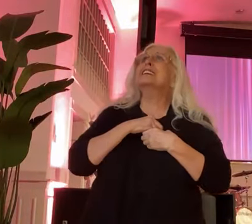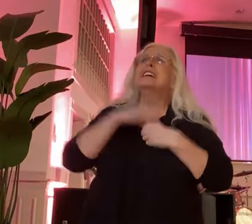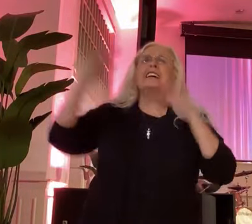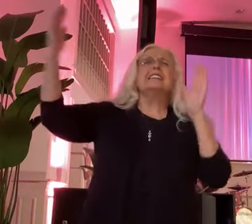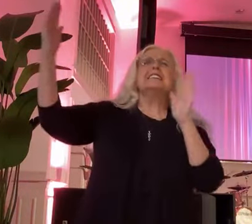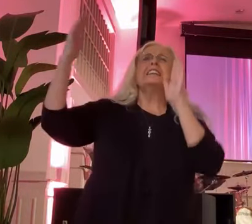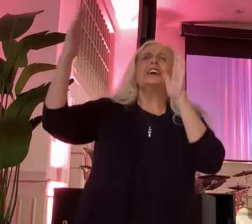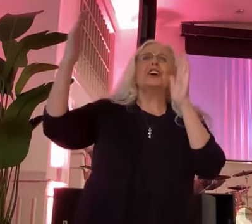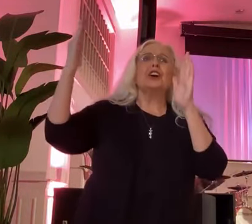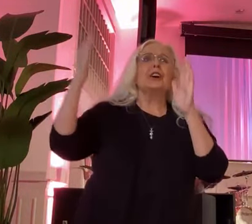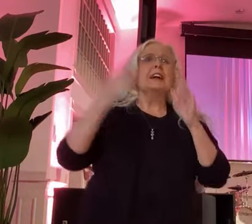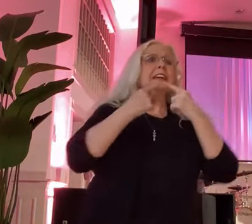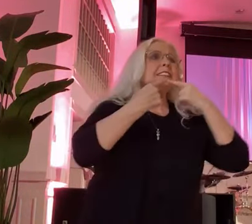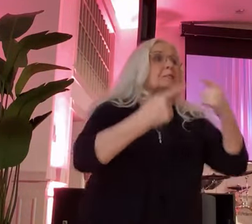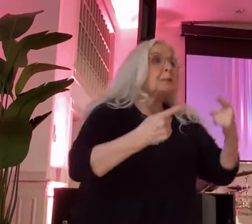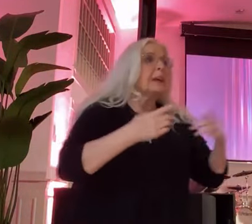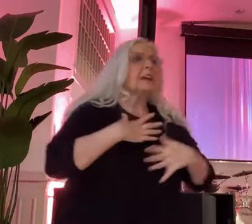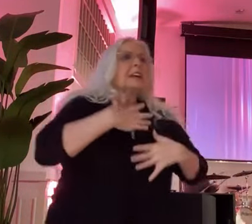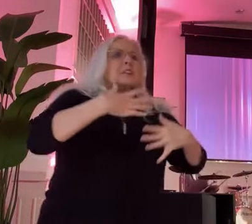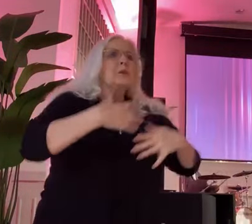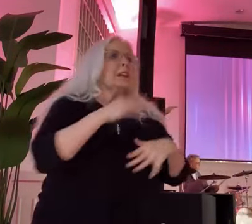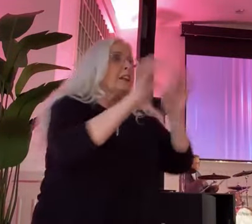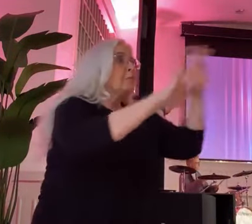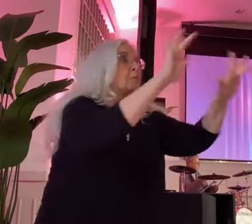He's speaking. He's moving. He's breathing.